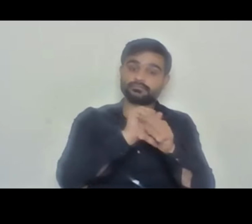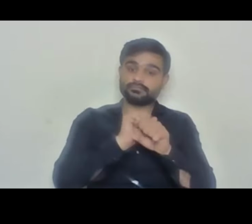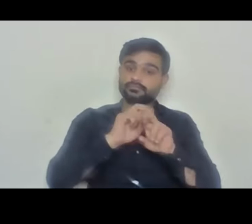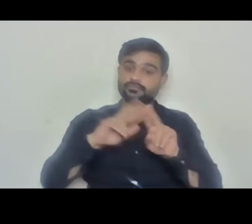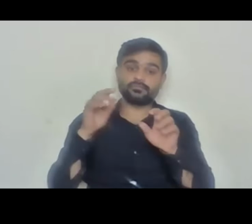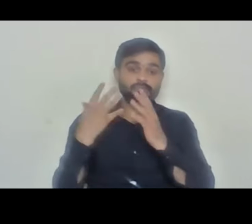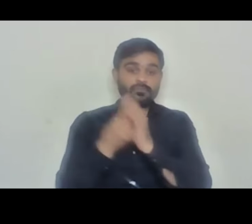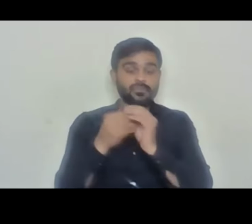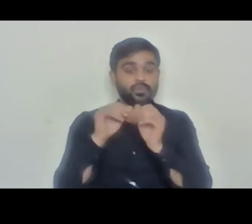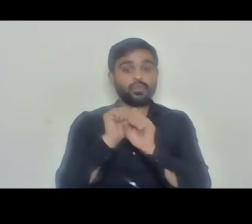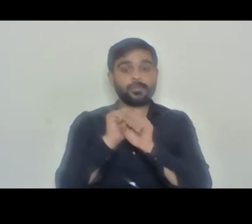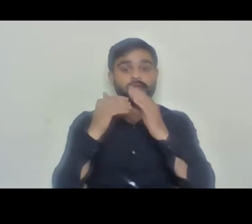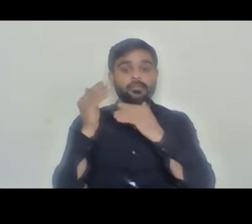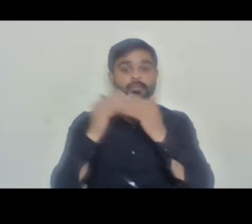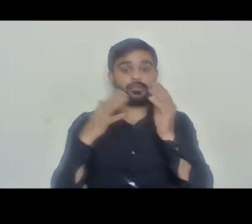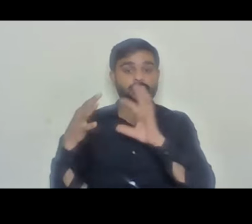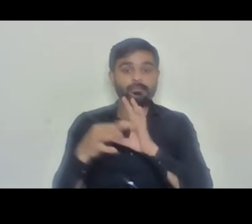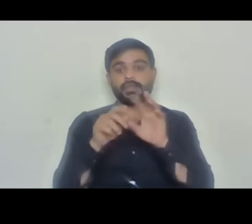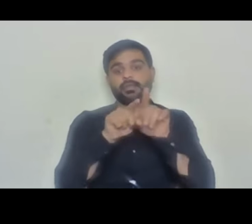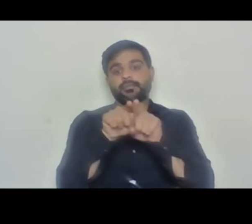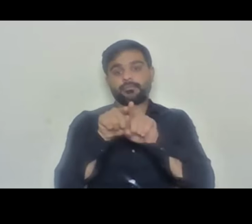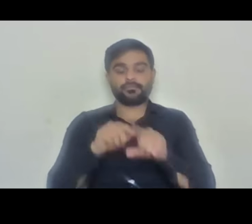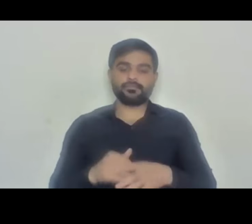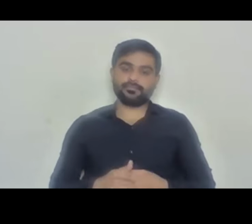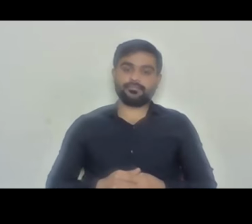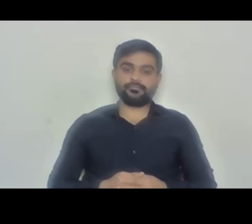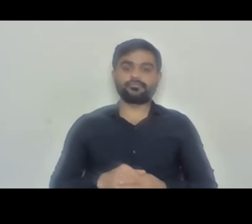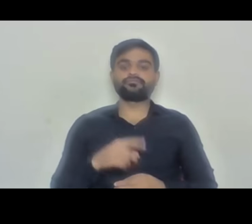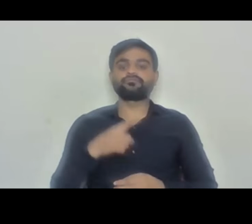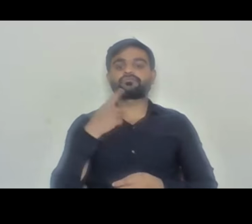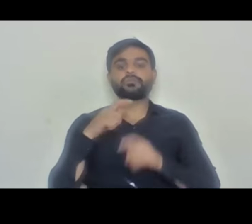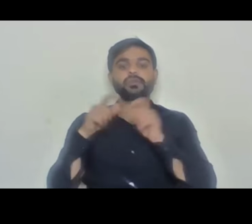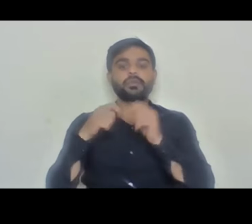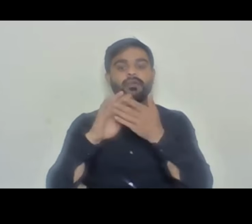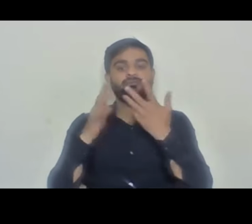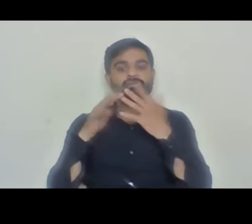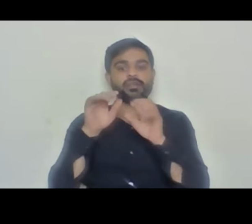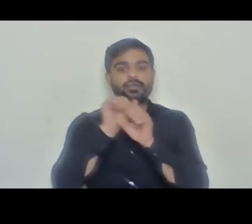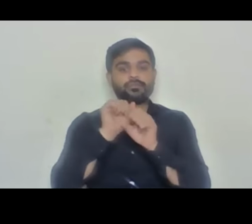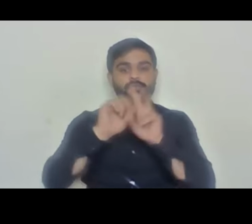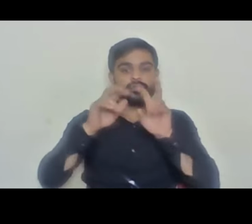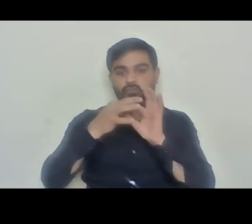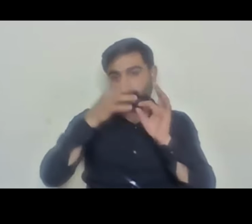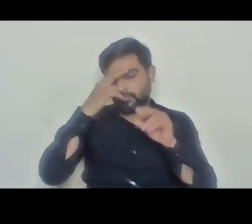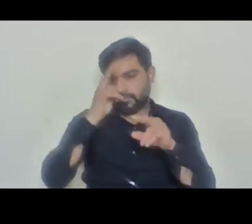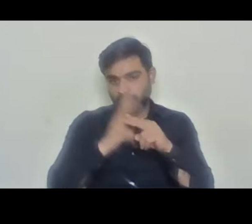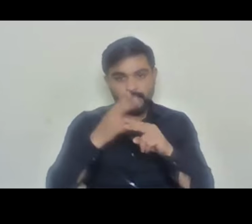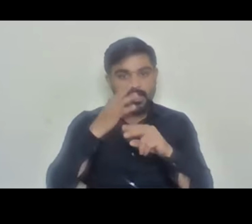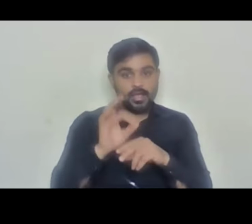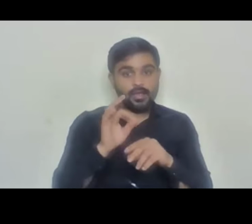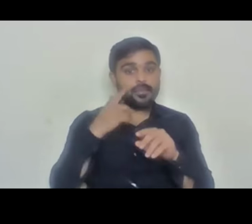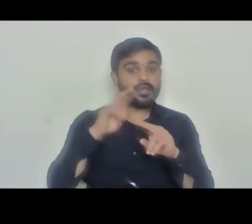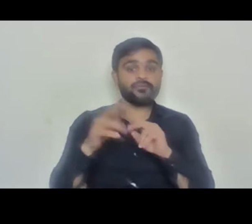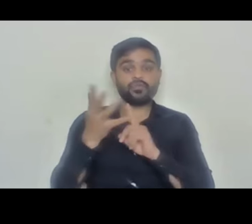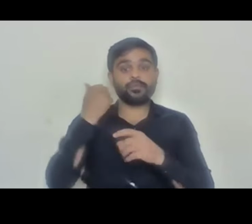you are actually building. So for example, if somebody has already done work on the issue that you're working on, it's important if you're taking